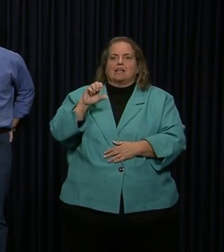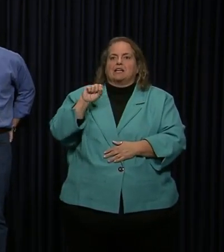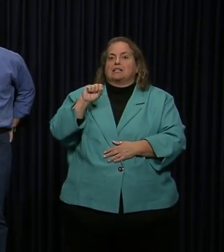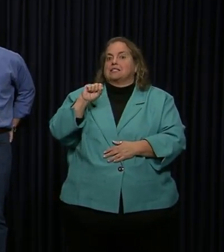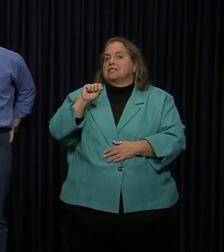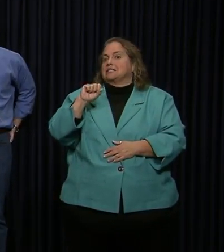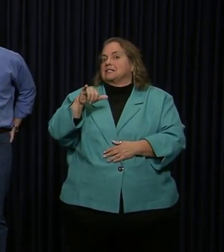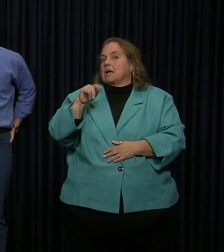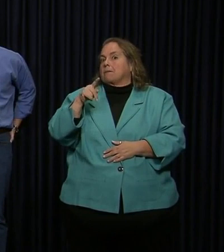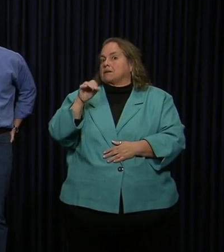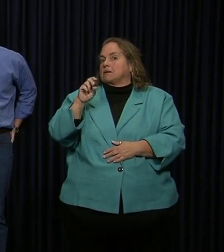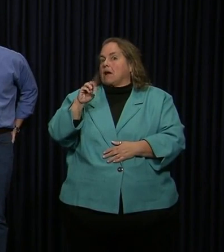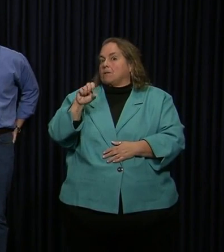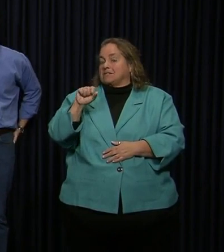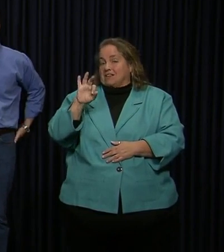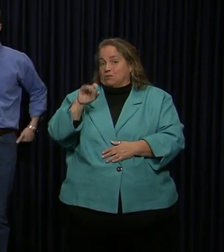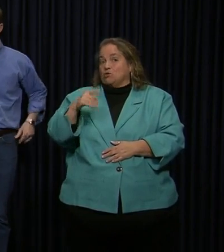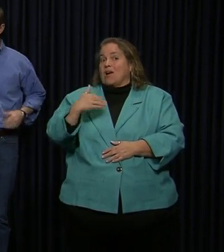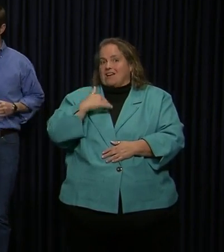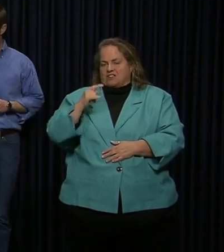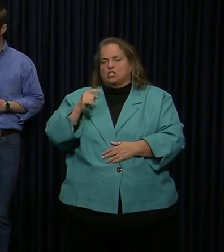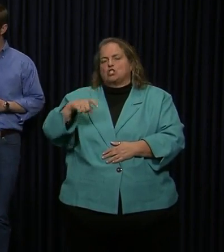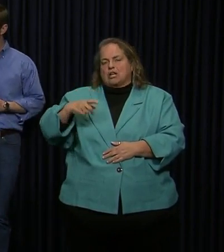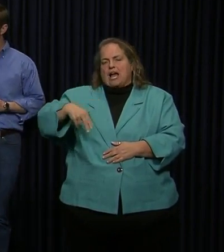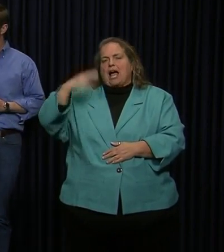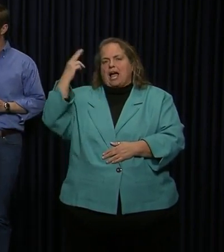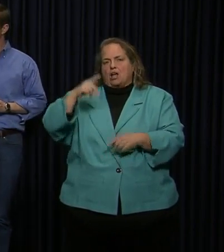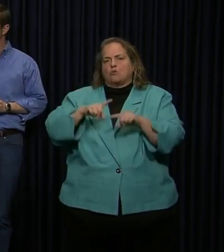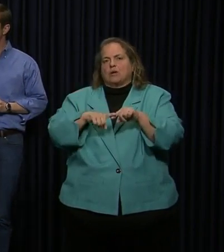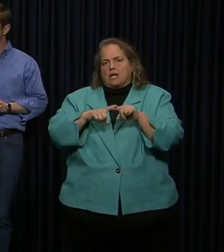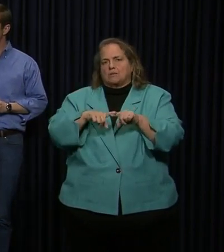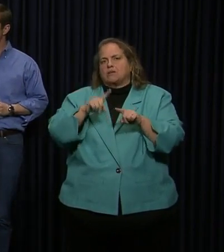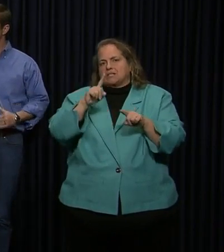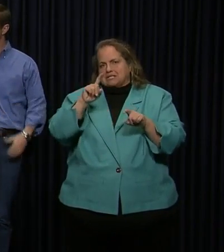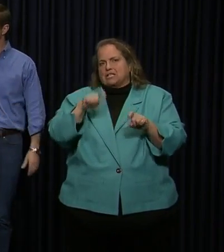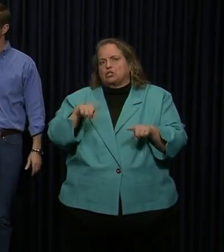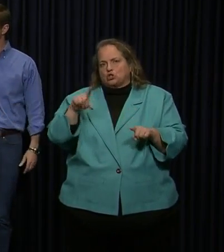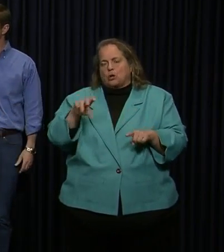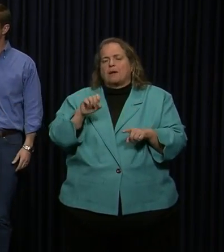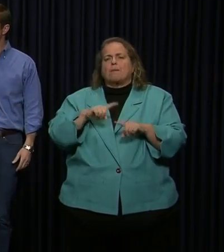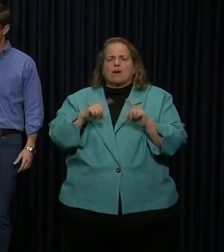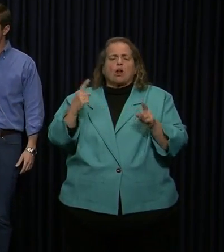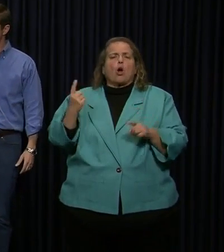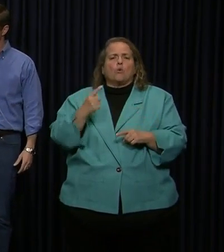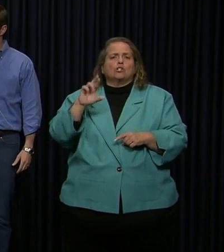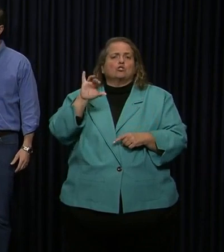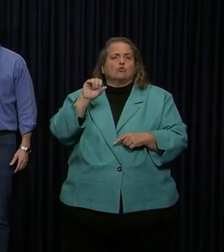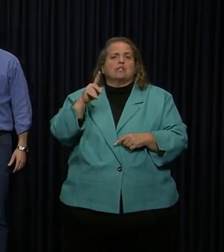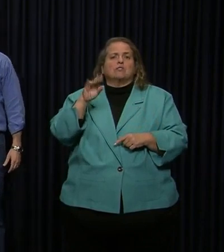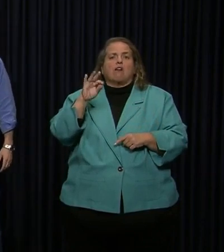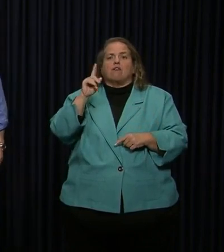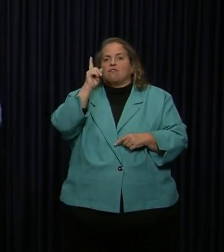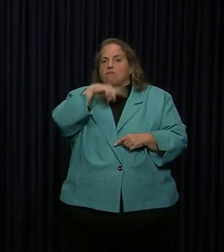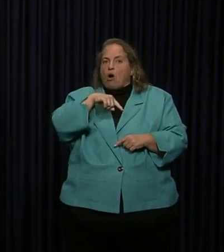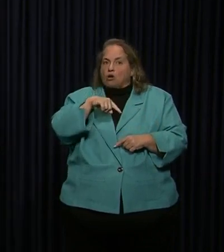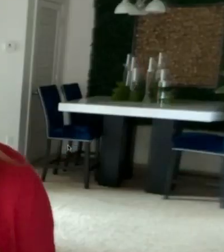symptoms, the test should be very highly reliable still. But yes, there's always a risk for false negatives, but the test, we believe, should still be very useful.